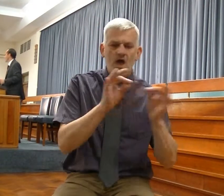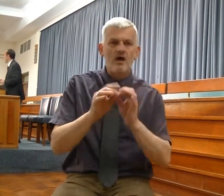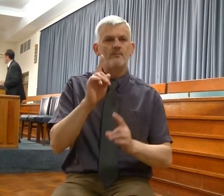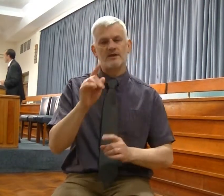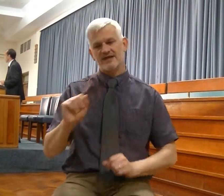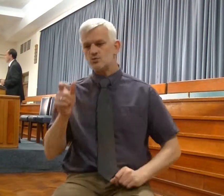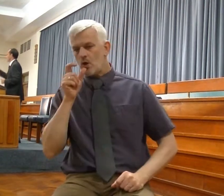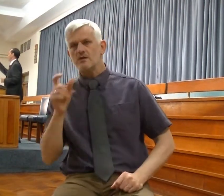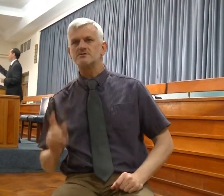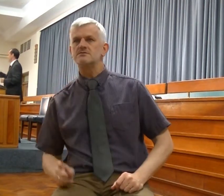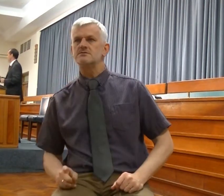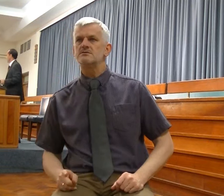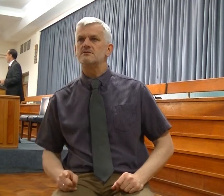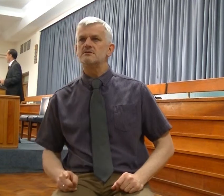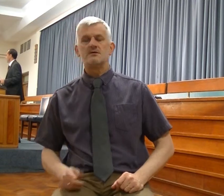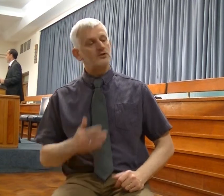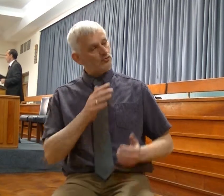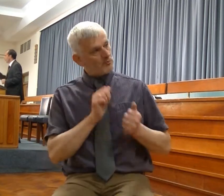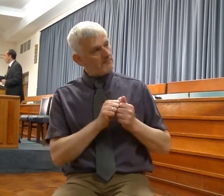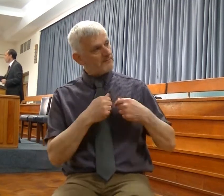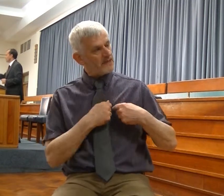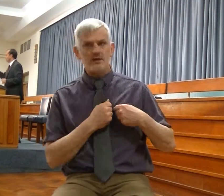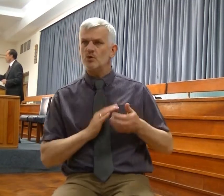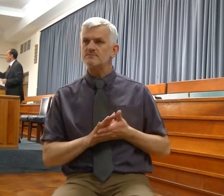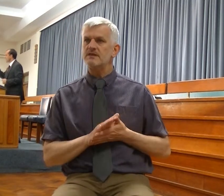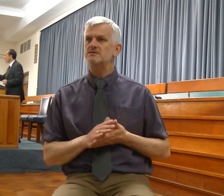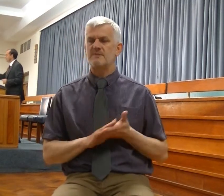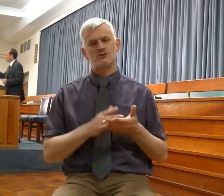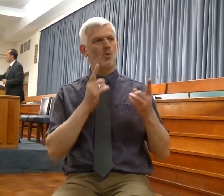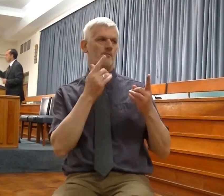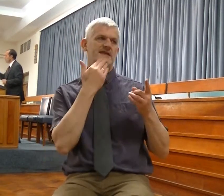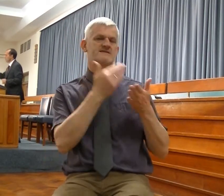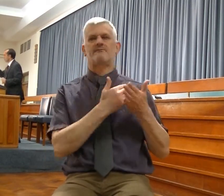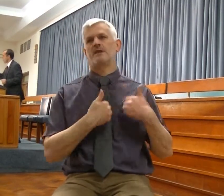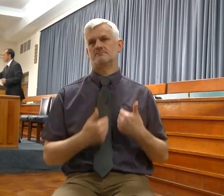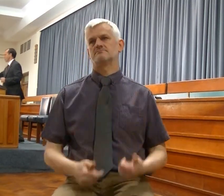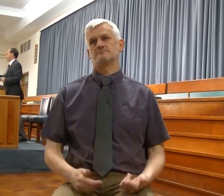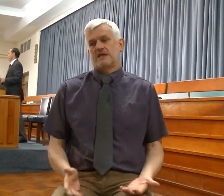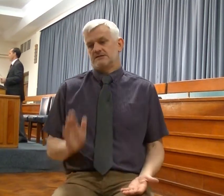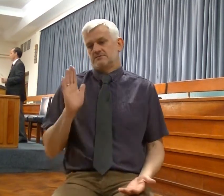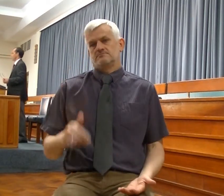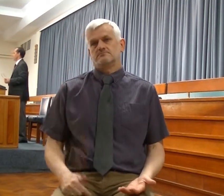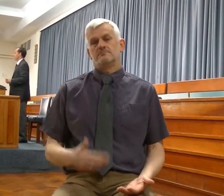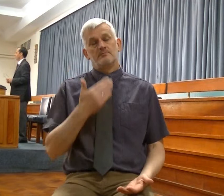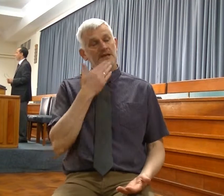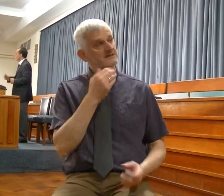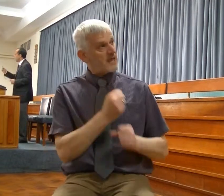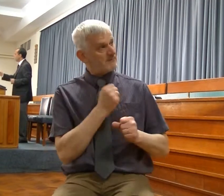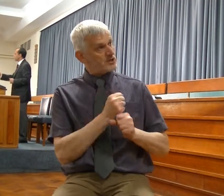Oh, simply it means, Lord, save me. Lord, make of me one of yours.